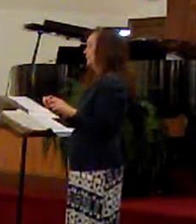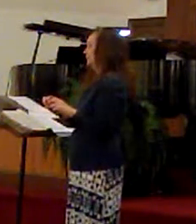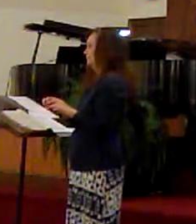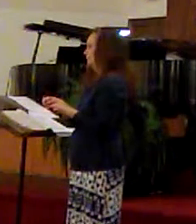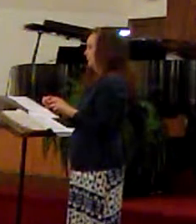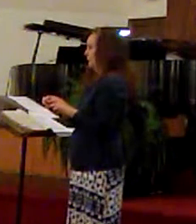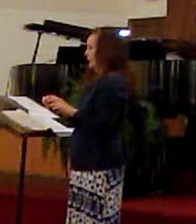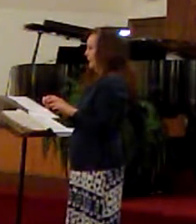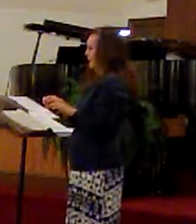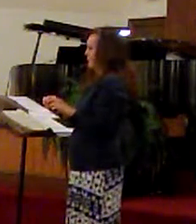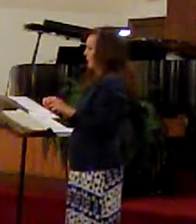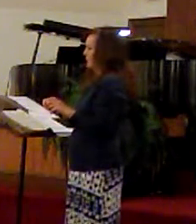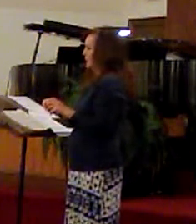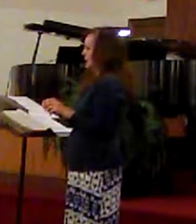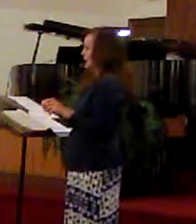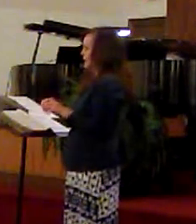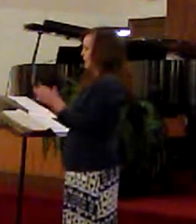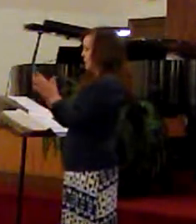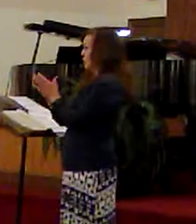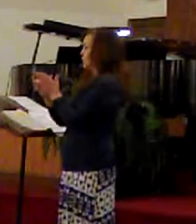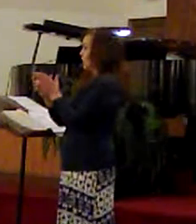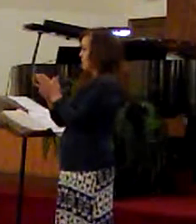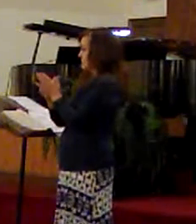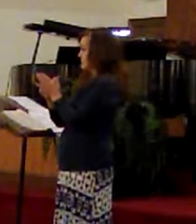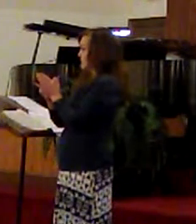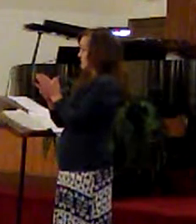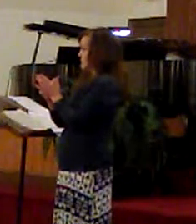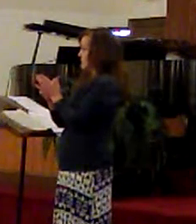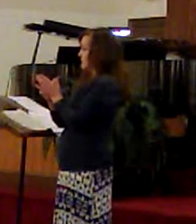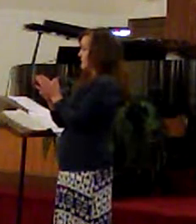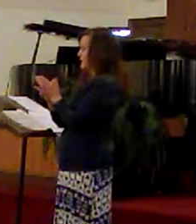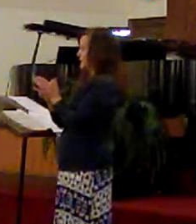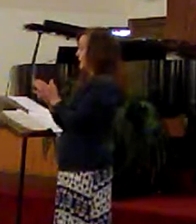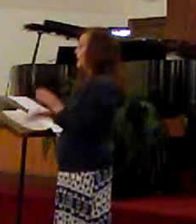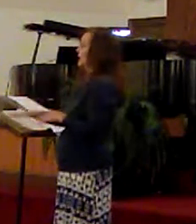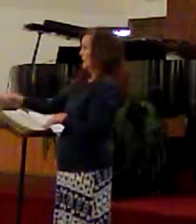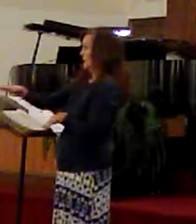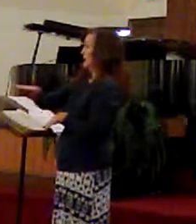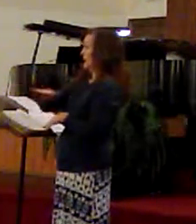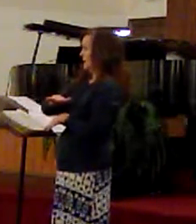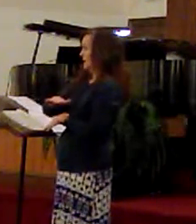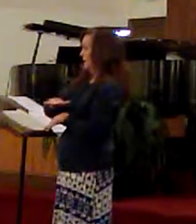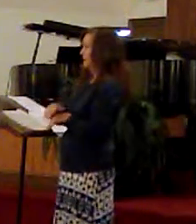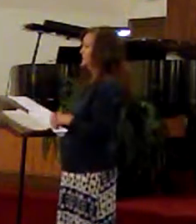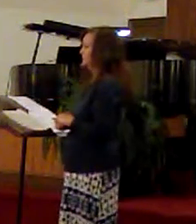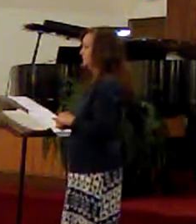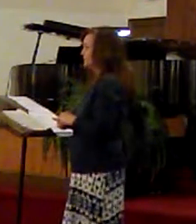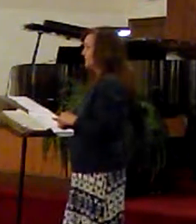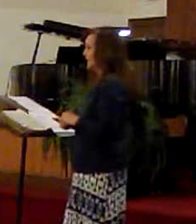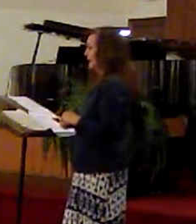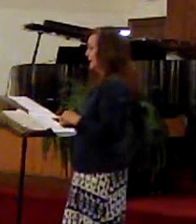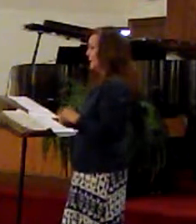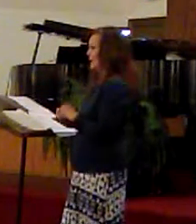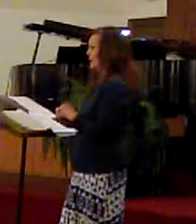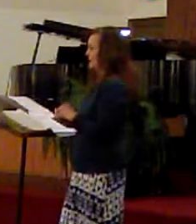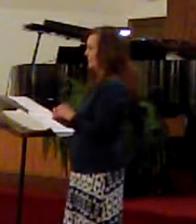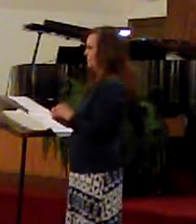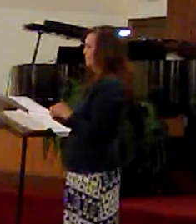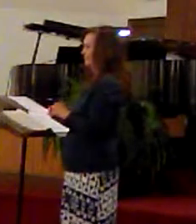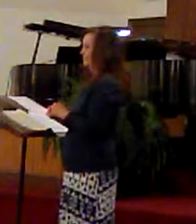on. Well, why is that? So that he can best defend his client,